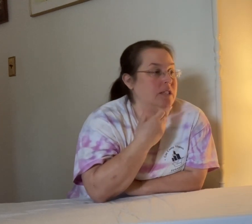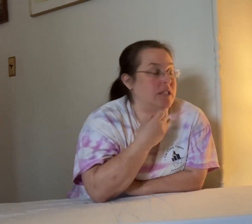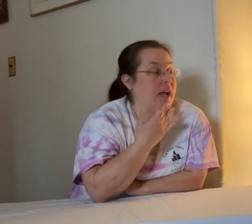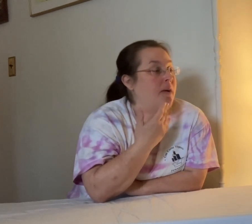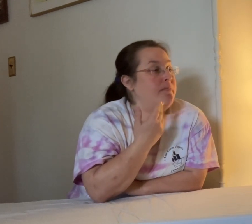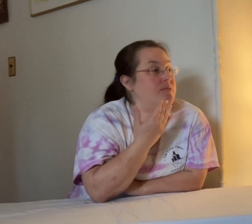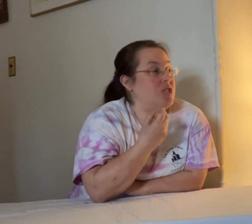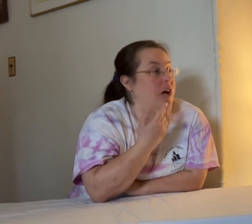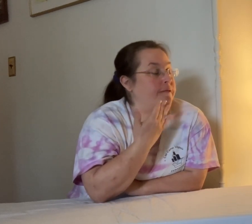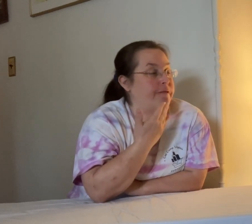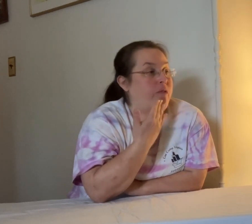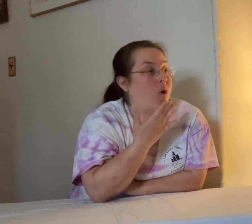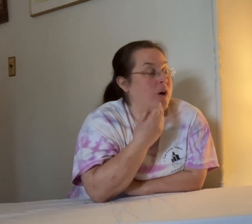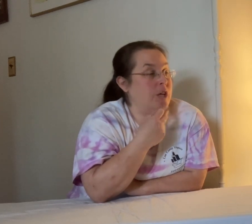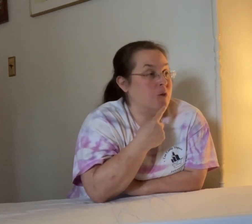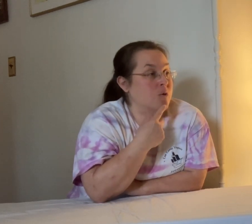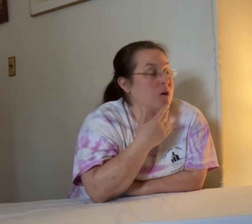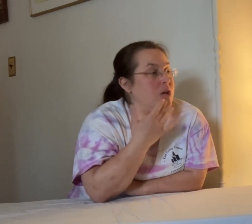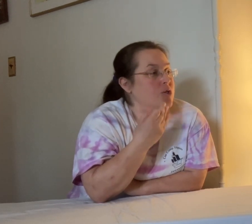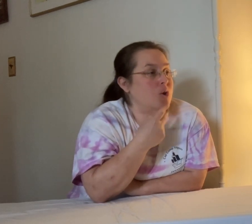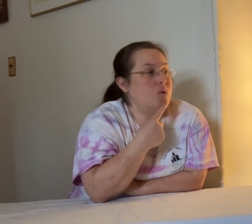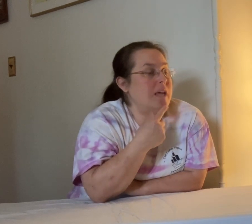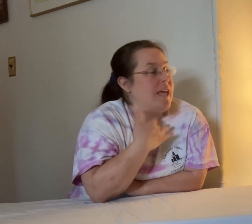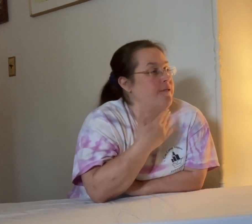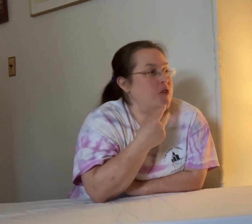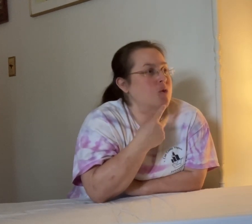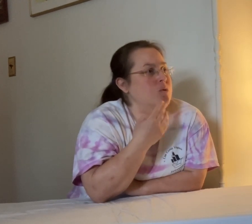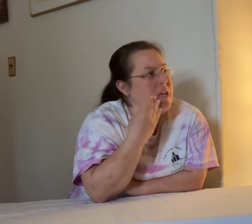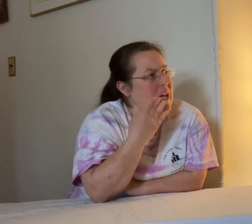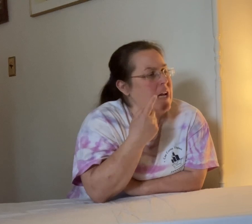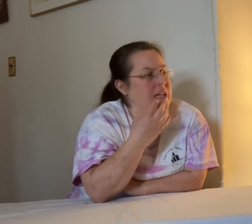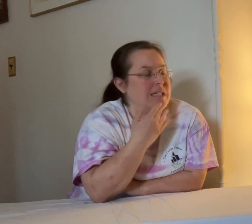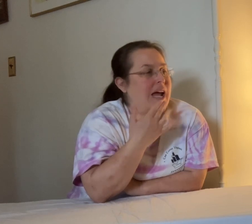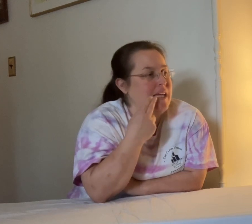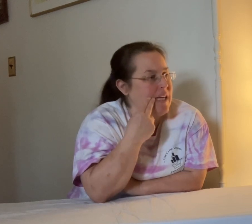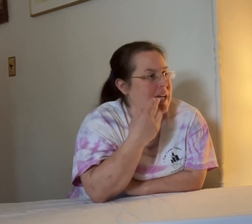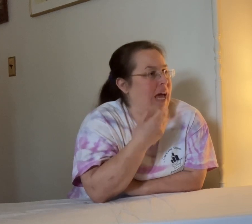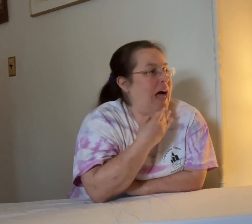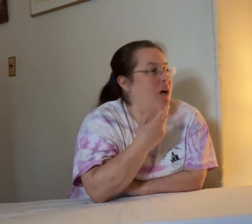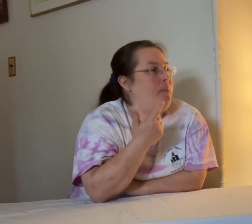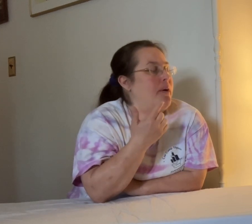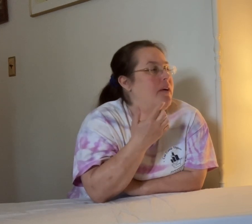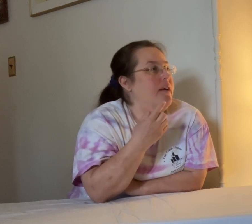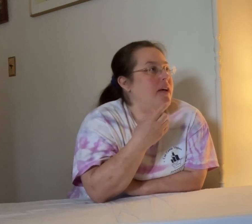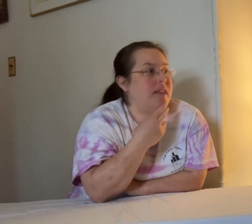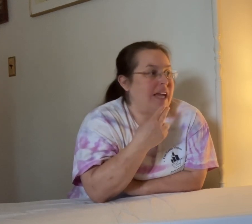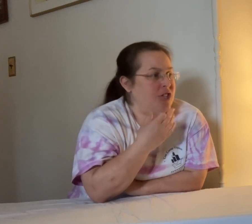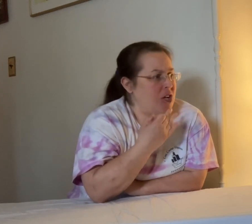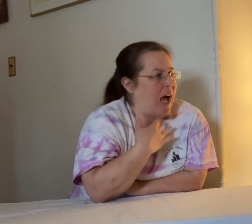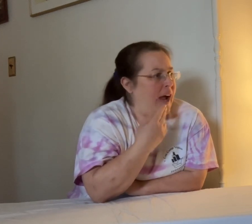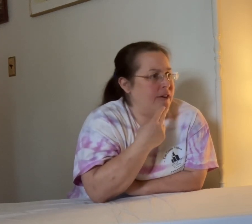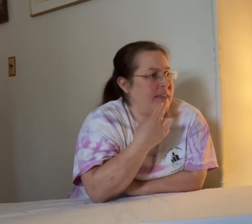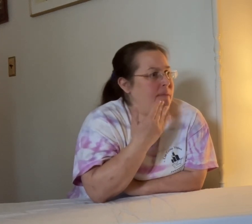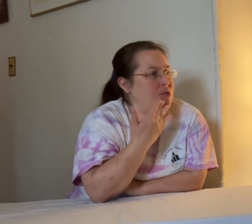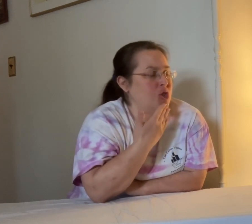set up stuff for you. So if you need a techie help, they should hire them